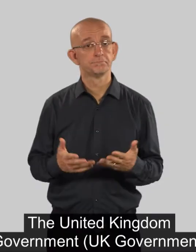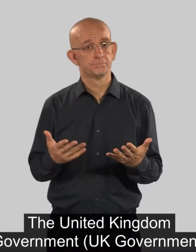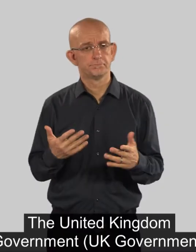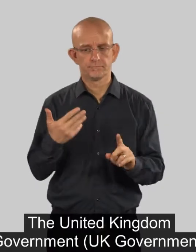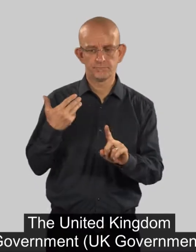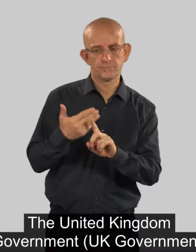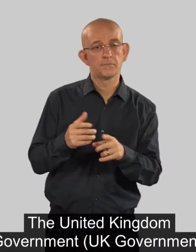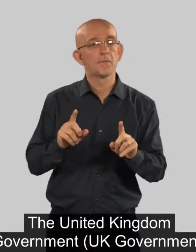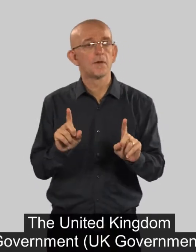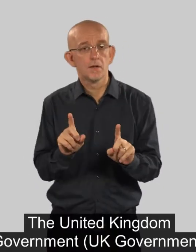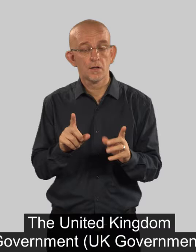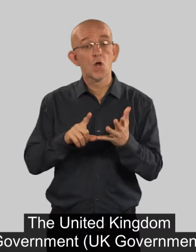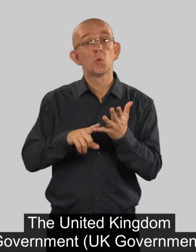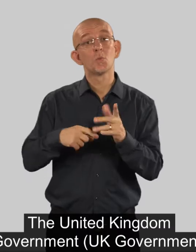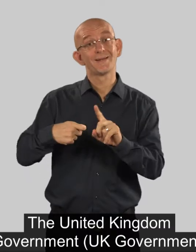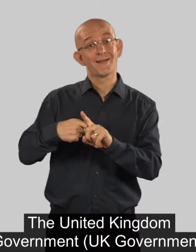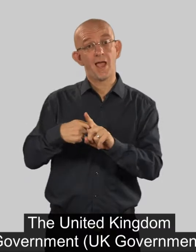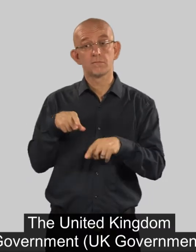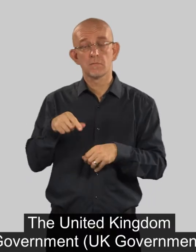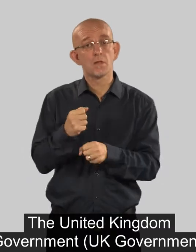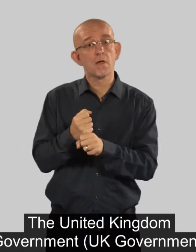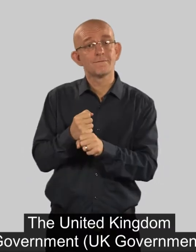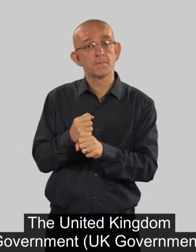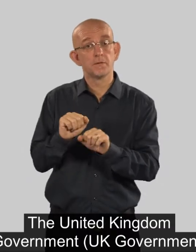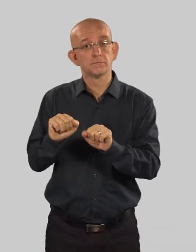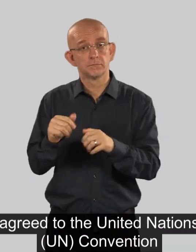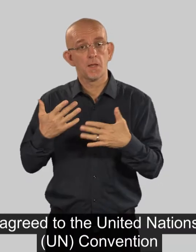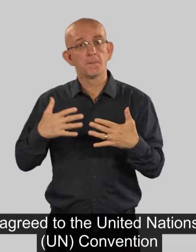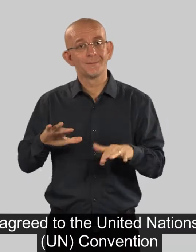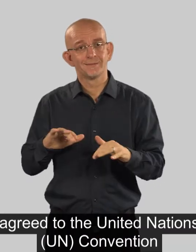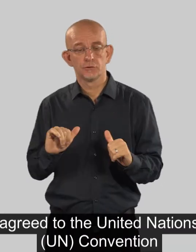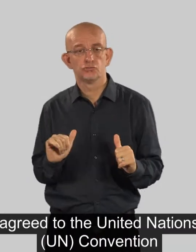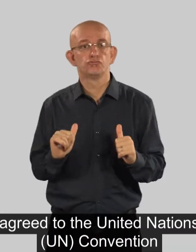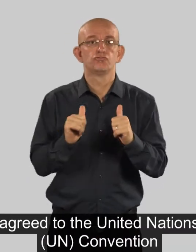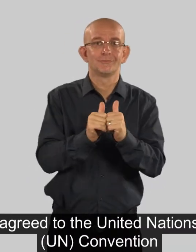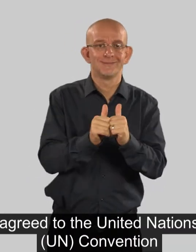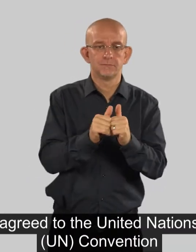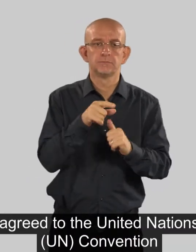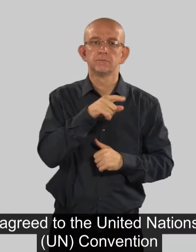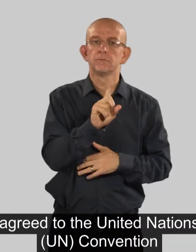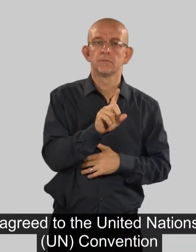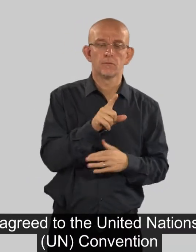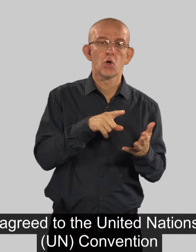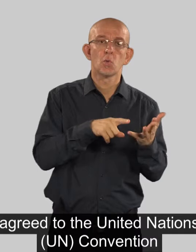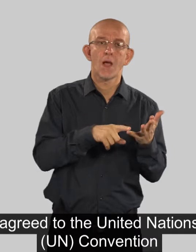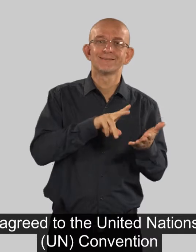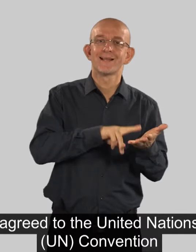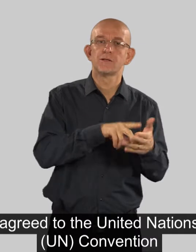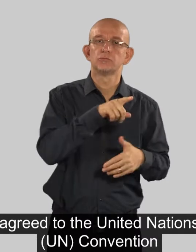The United Kingdom government, UK government, agreed to the United Nations, UN,